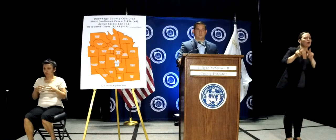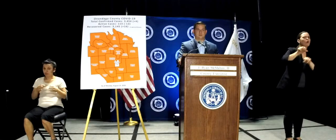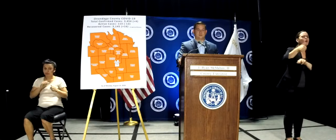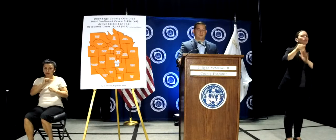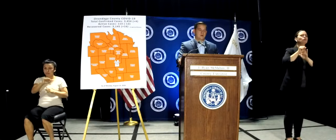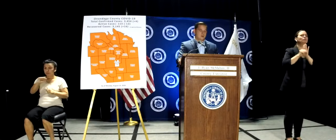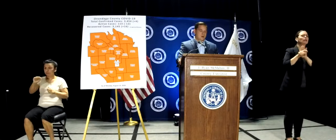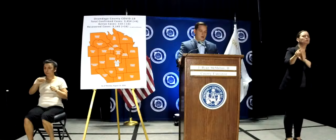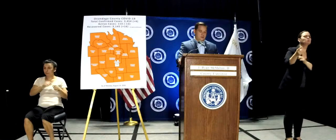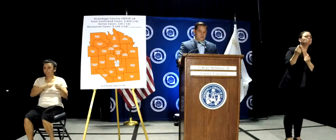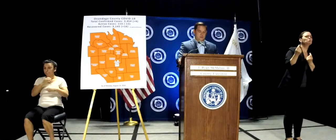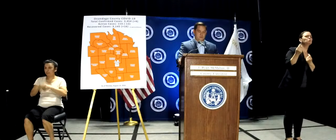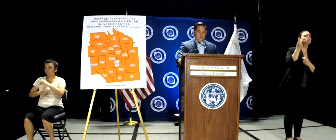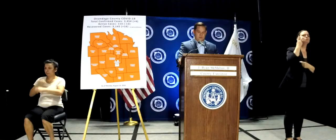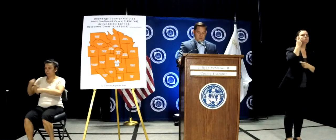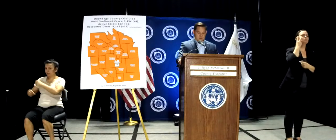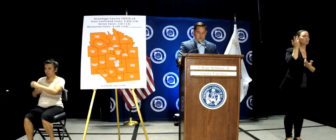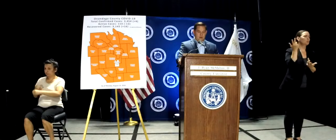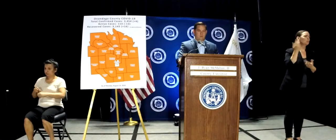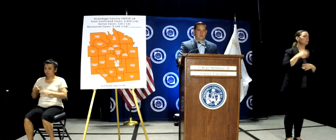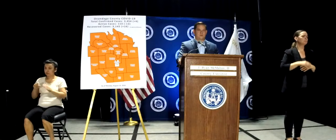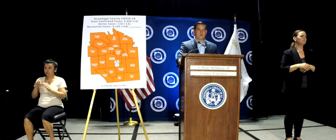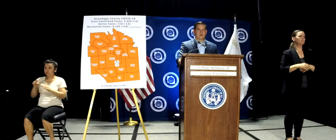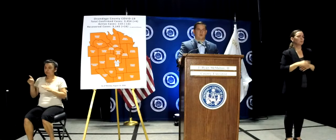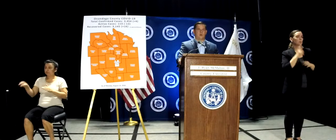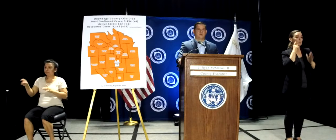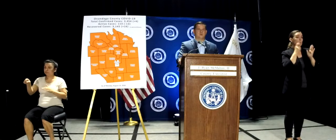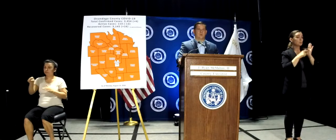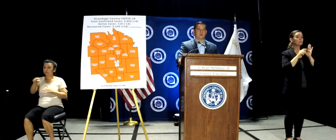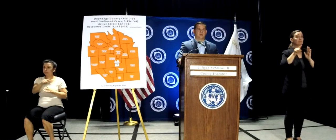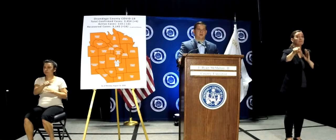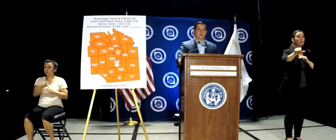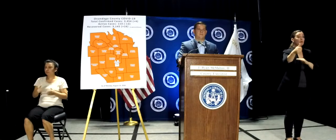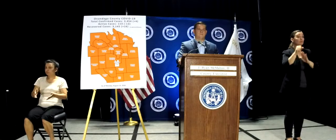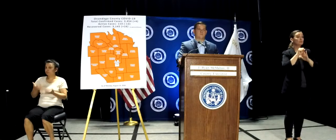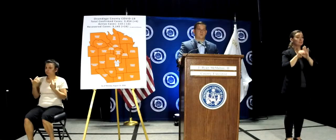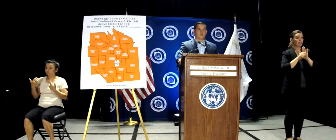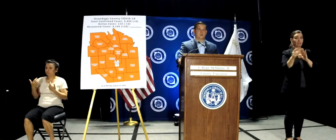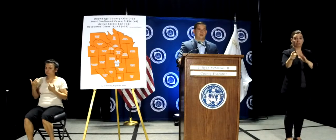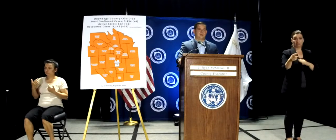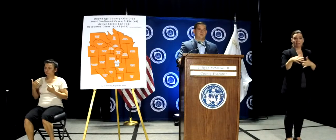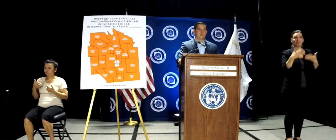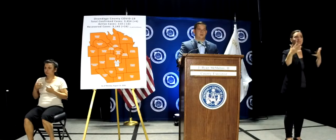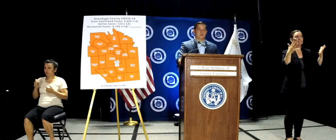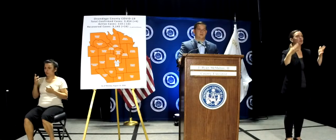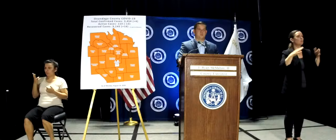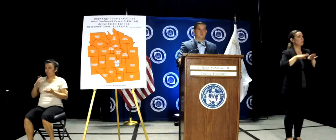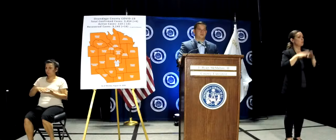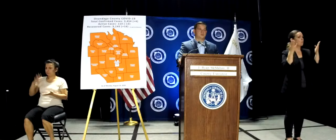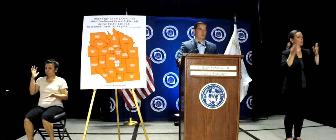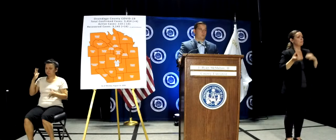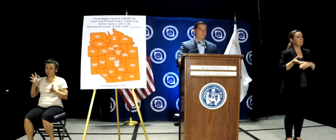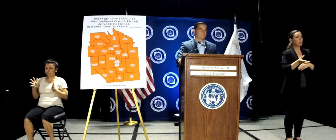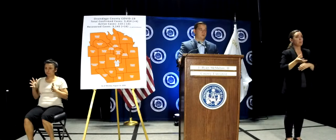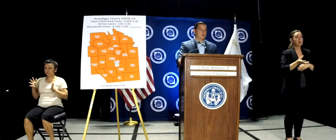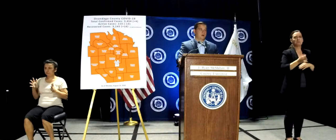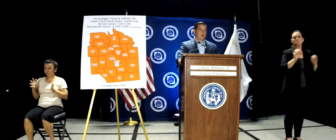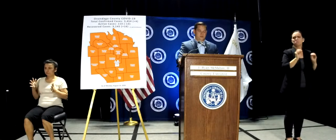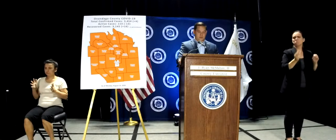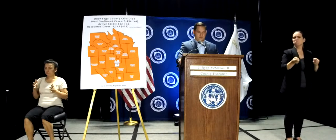cases with this. Certainly, let's figure out ways to regulate it and then get these businesses